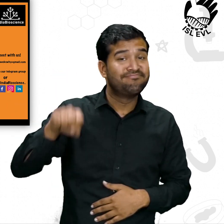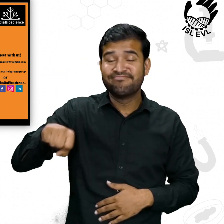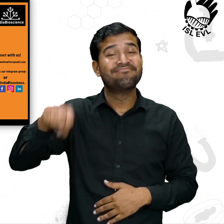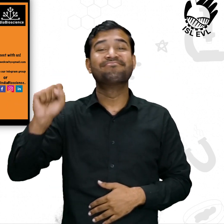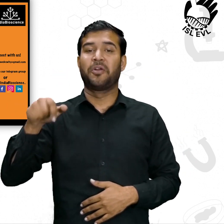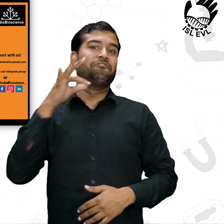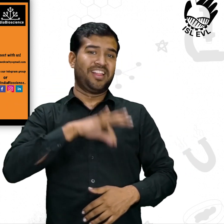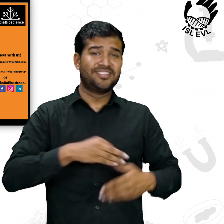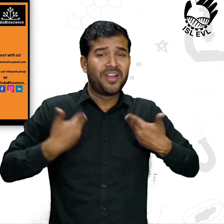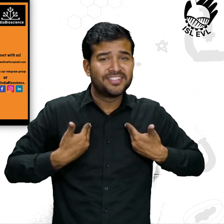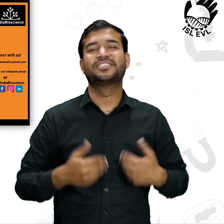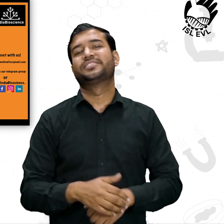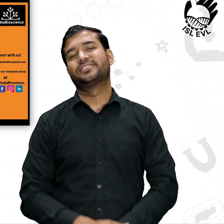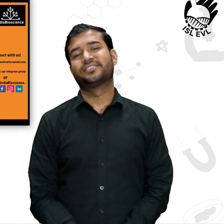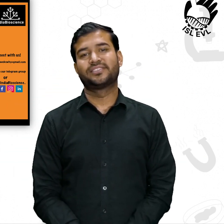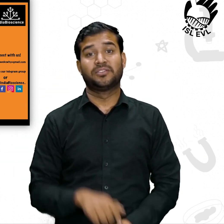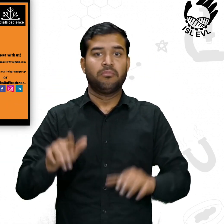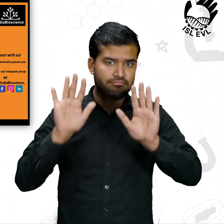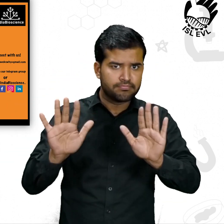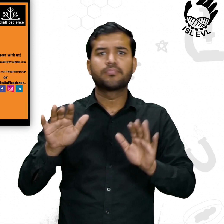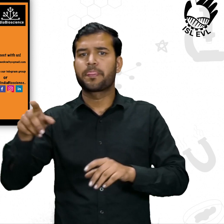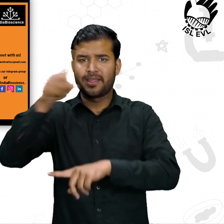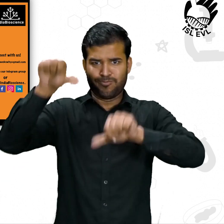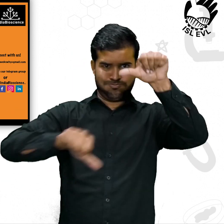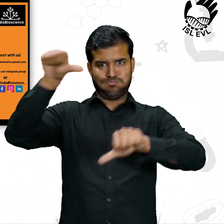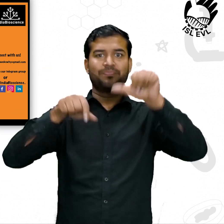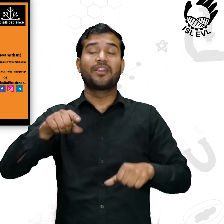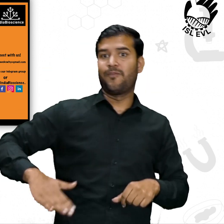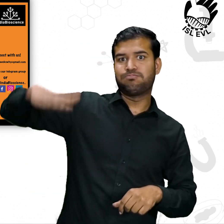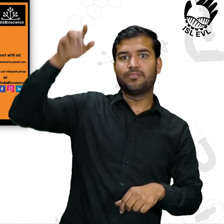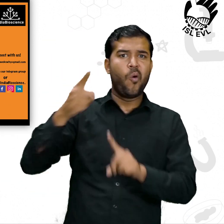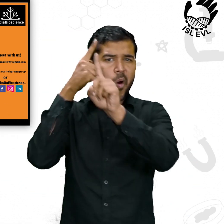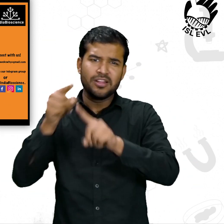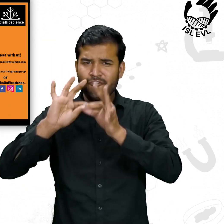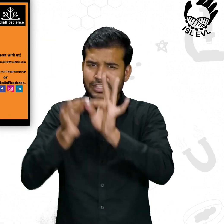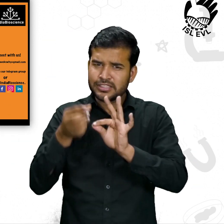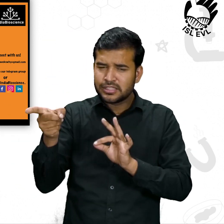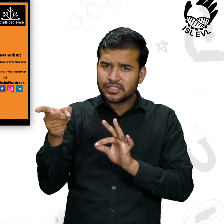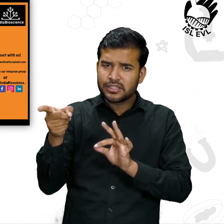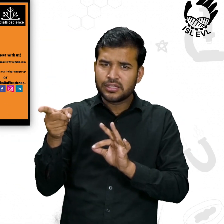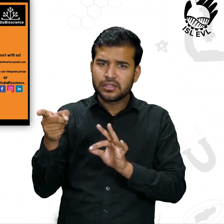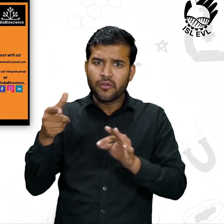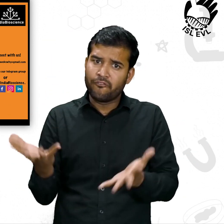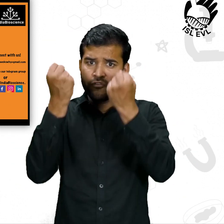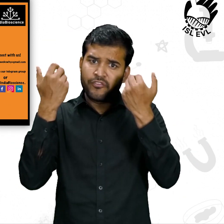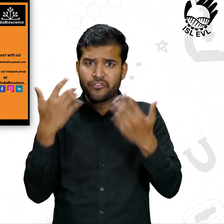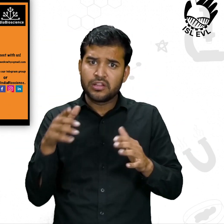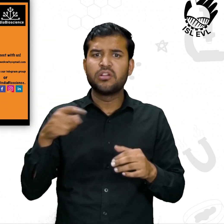Yeah. So, Mehir, did you always envision yourself becoming a wildlife biologist? Like, did you as a